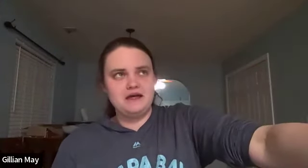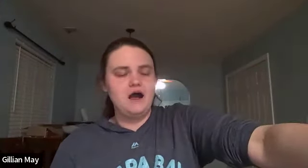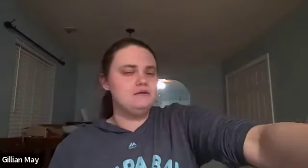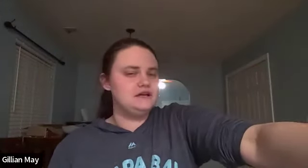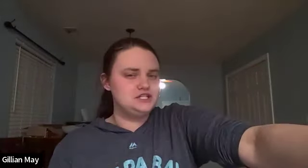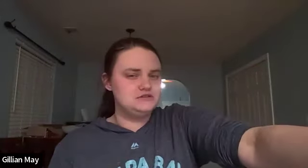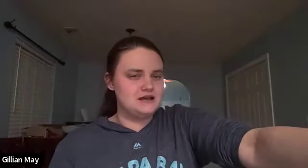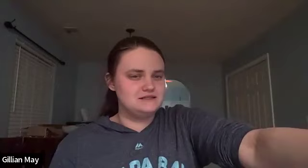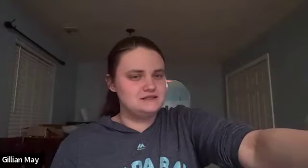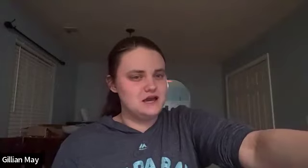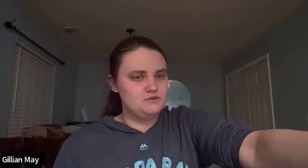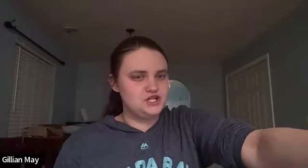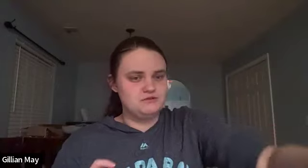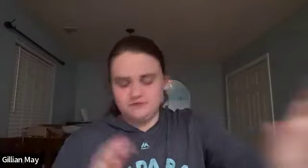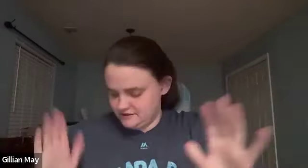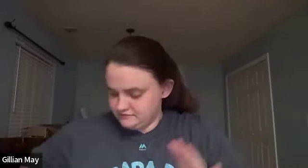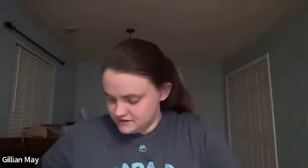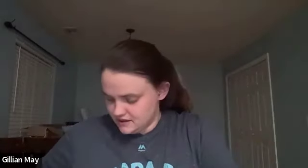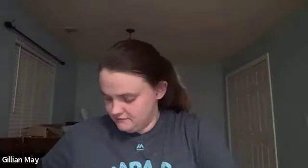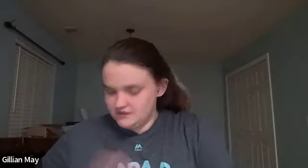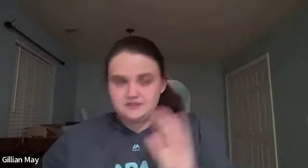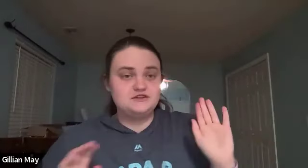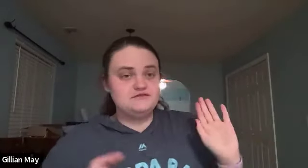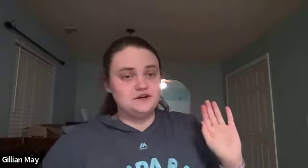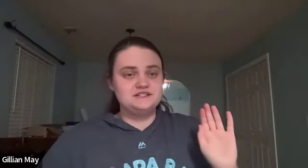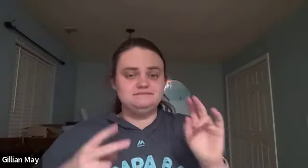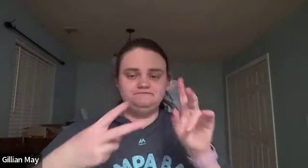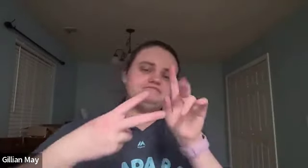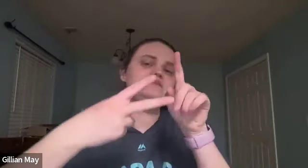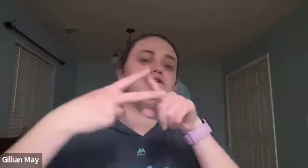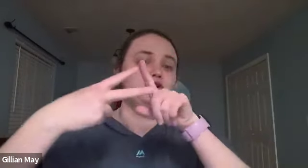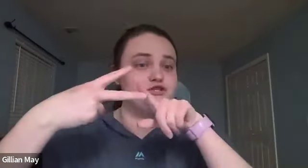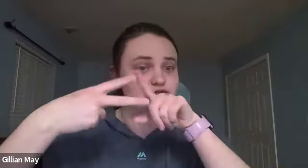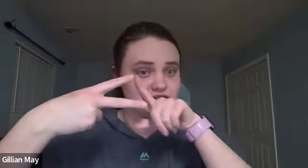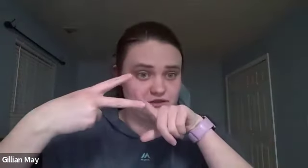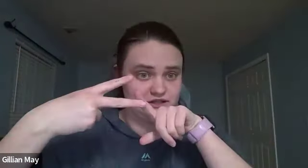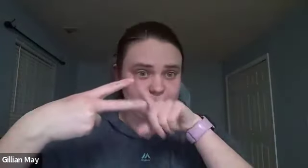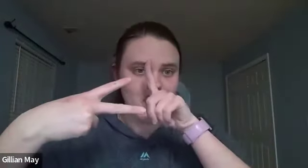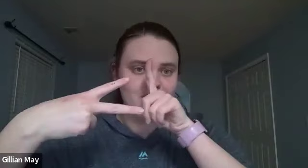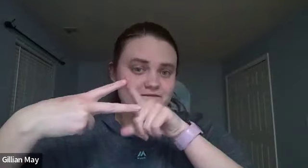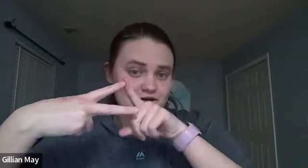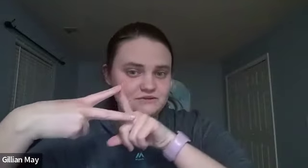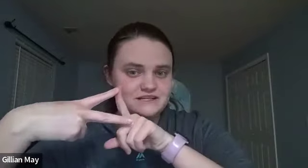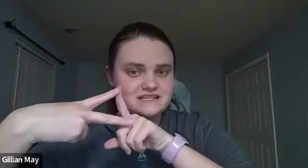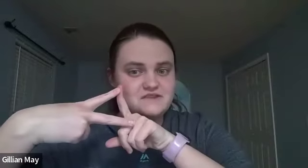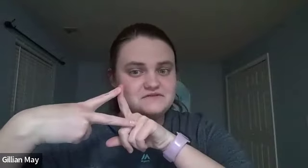well, I'll let you guys decide what y'all prefer to do first. There are two things we're gonna do. The first one is give everybody